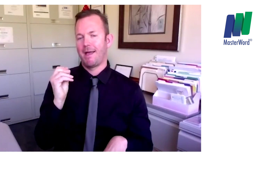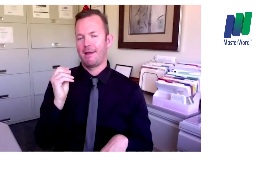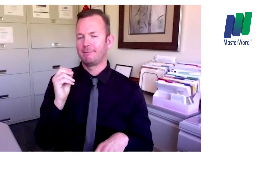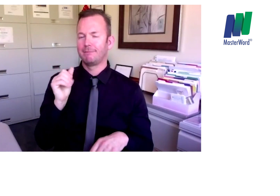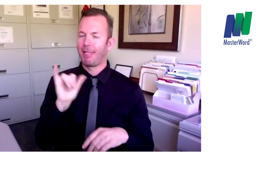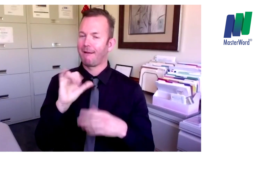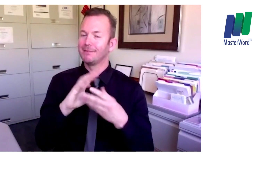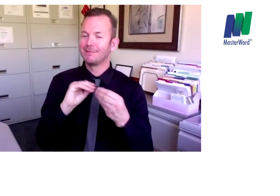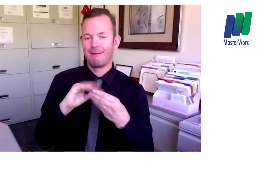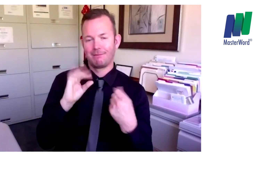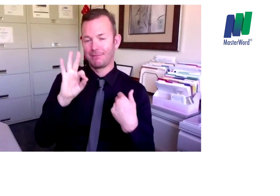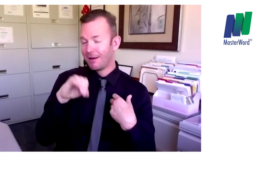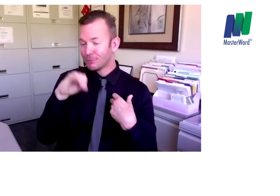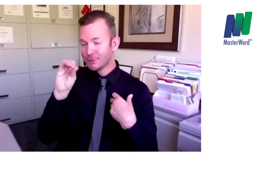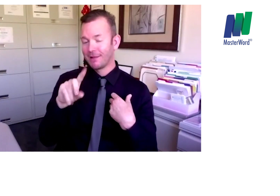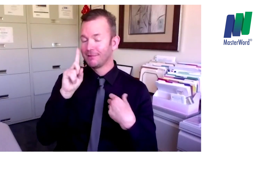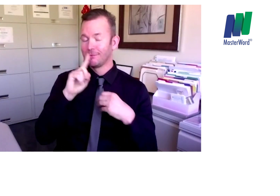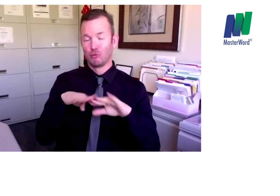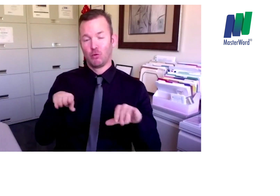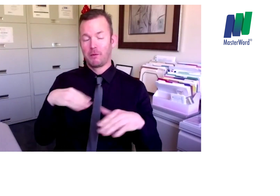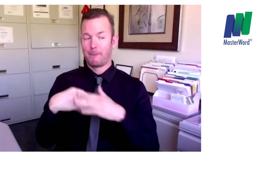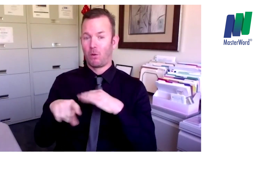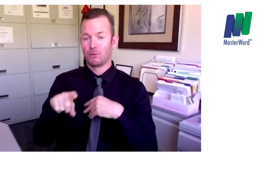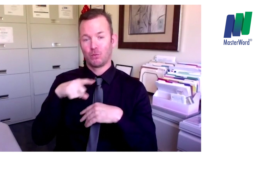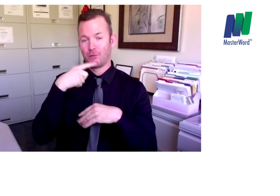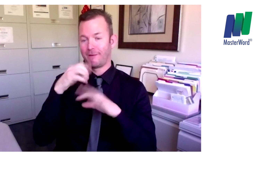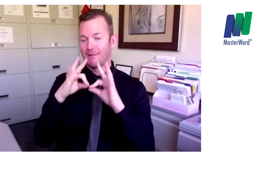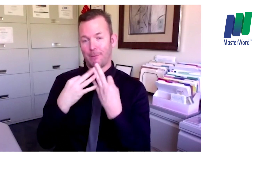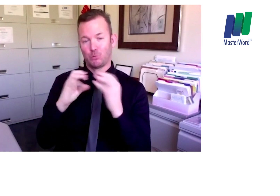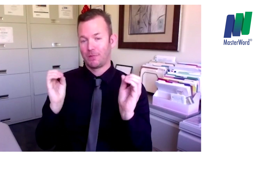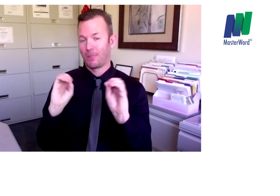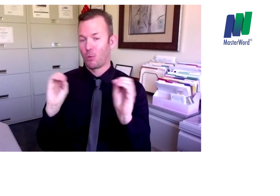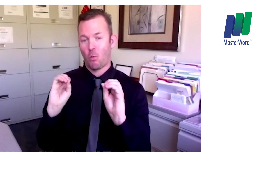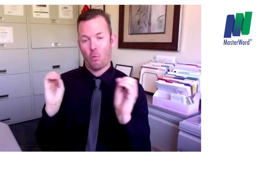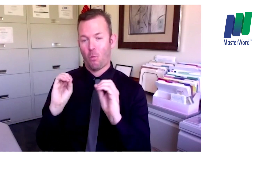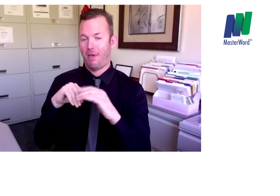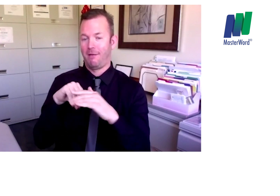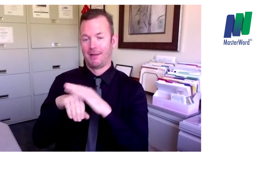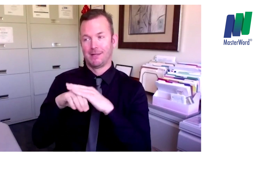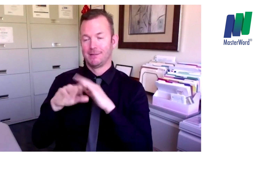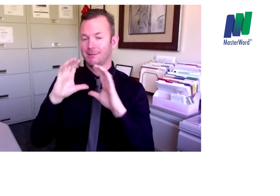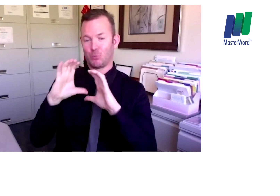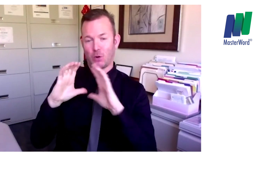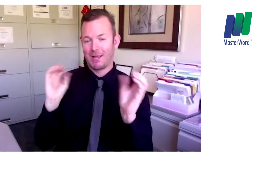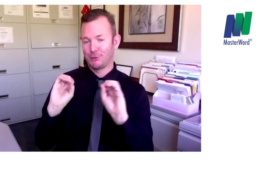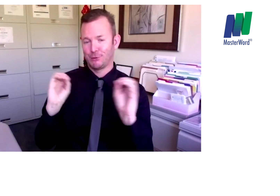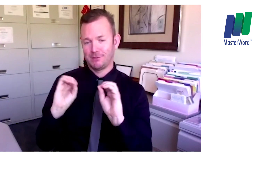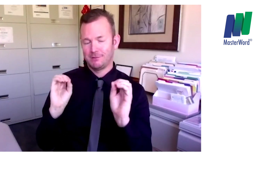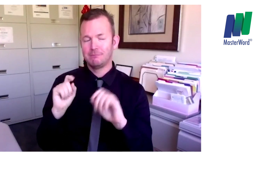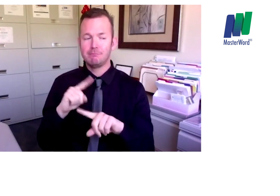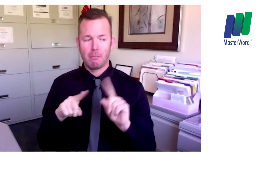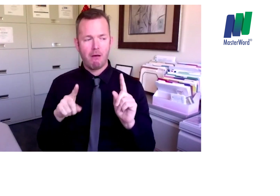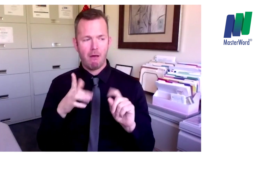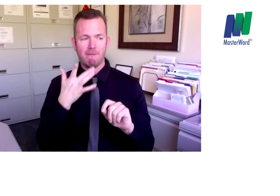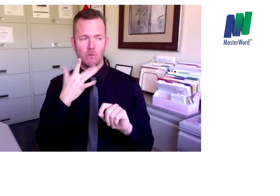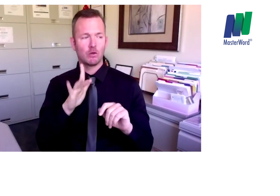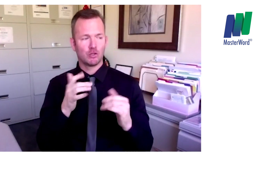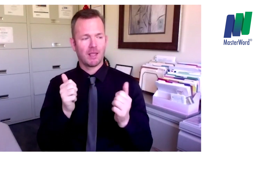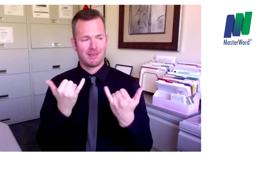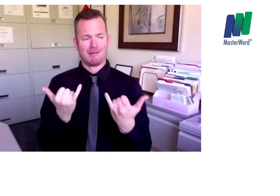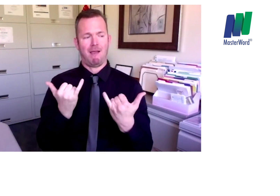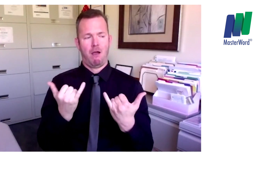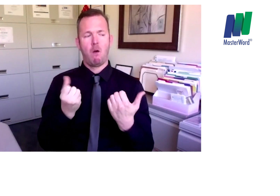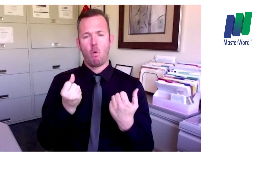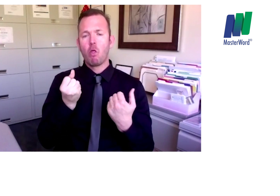home. And like I said, 90% of deaf children are born to families that are not deaf, and oftentimes don't learn